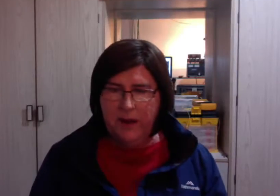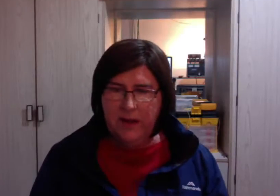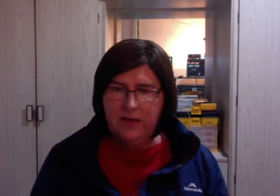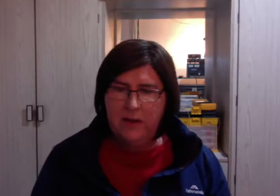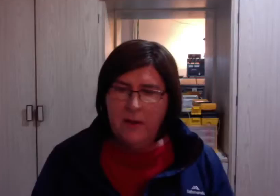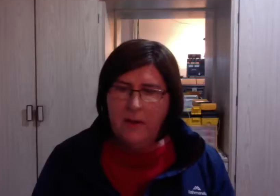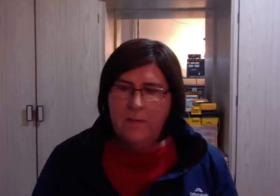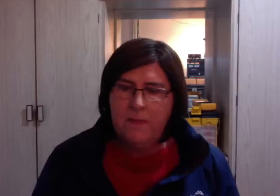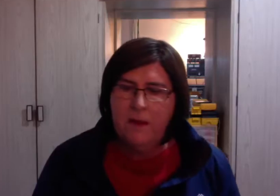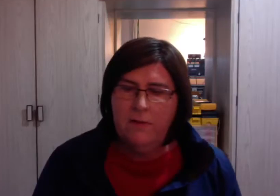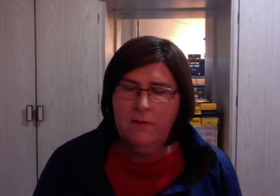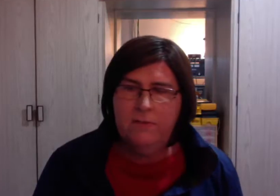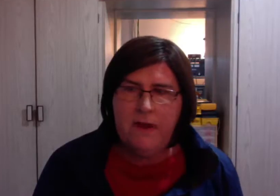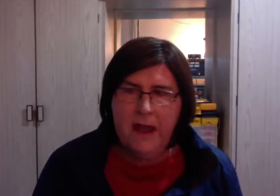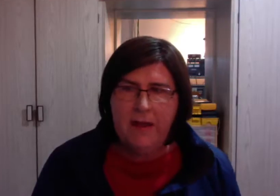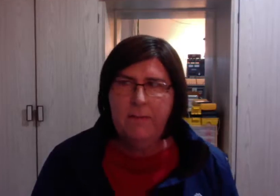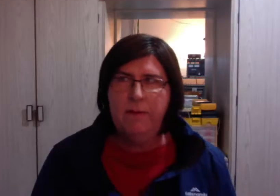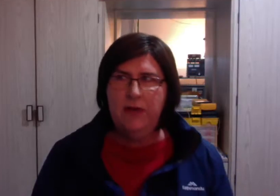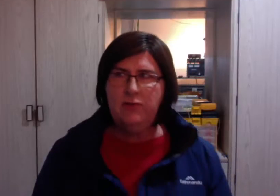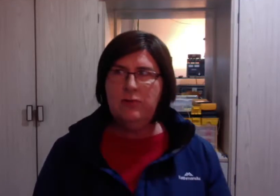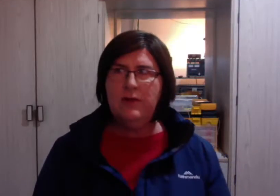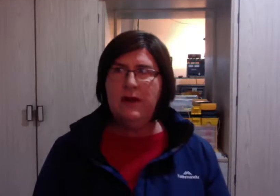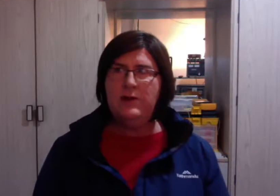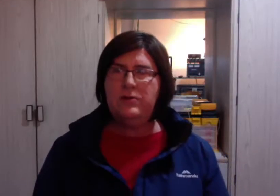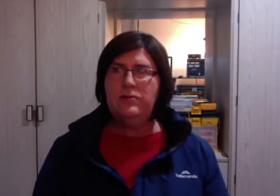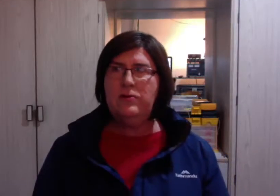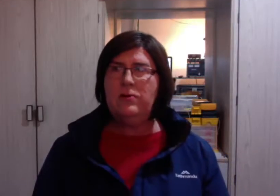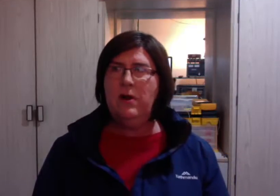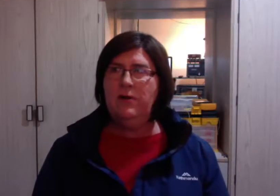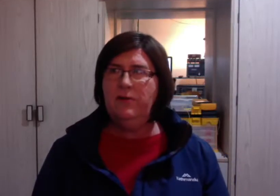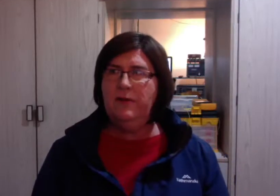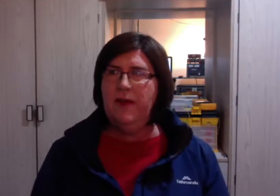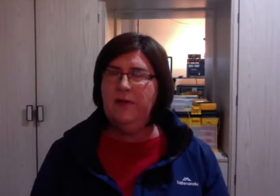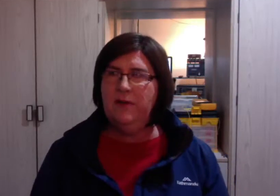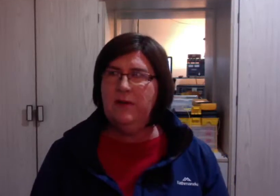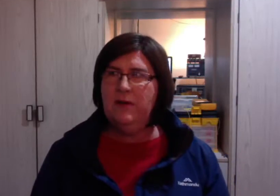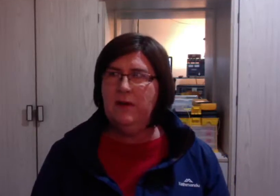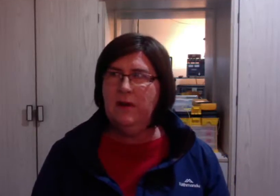page. For the V8 petrol that I took across the desert in